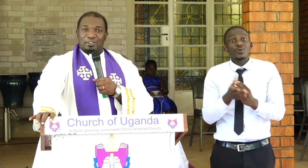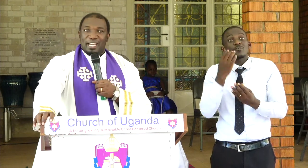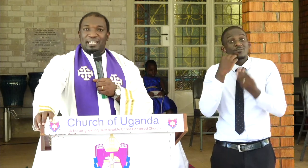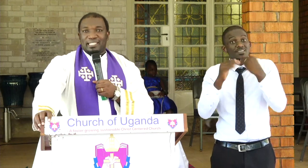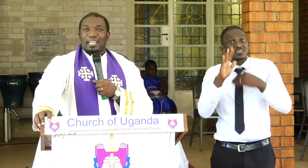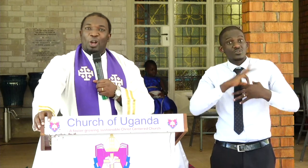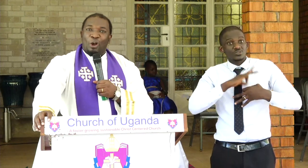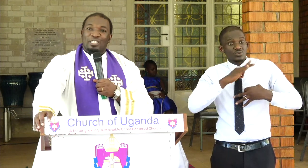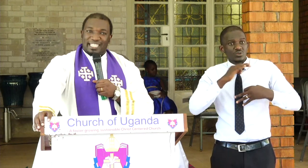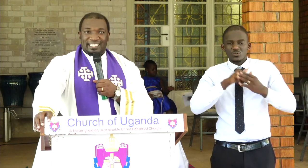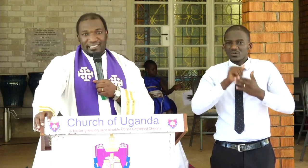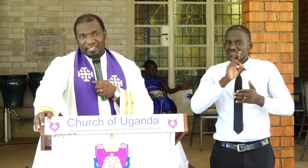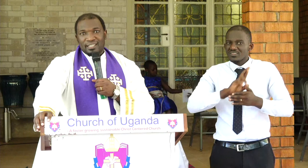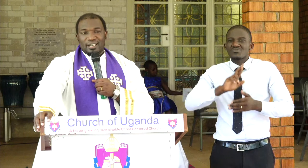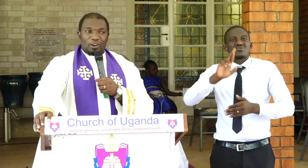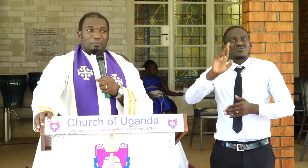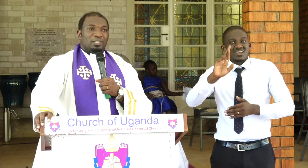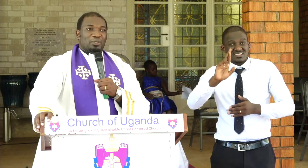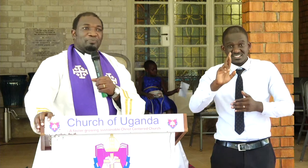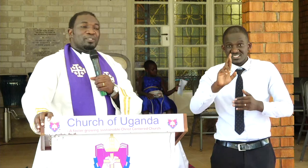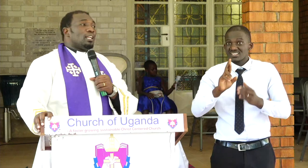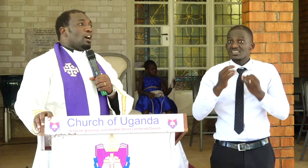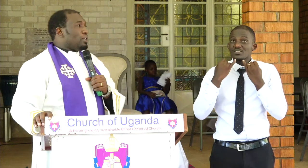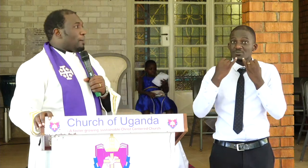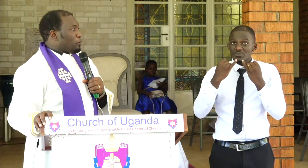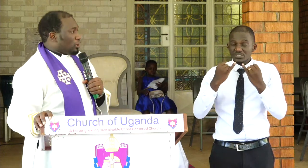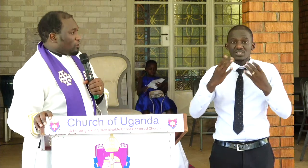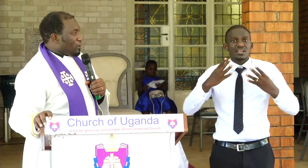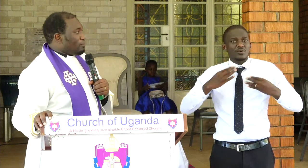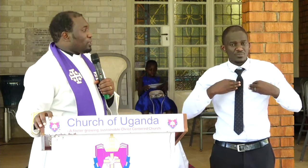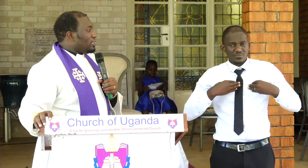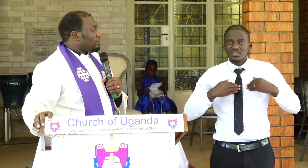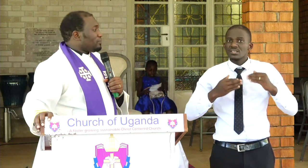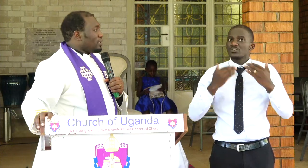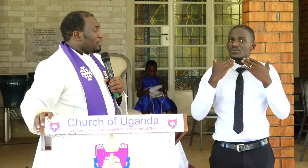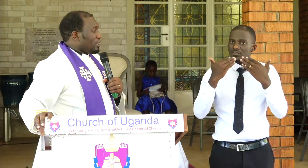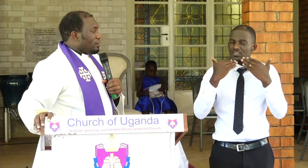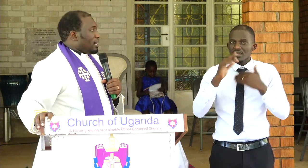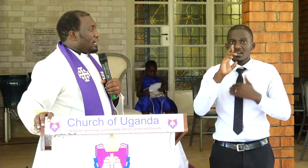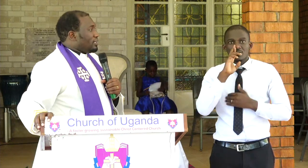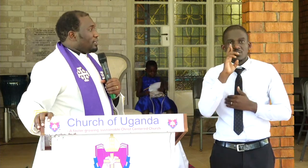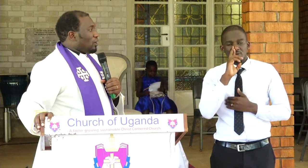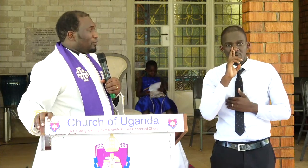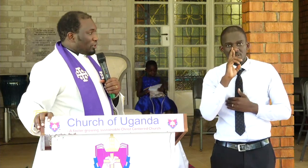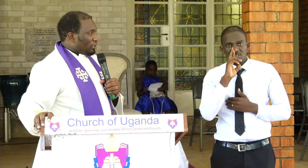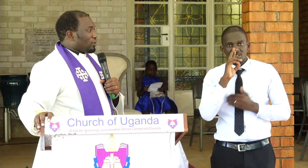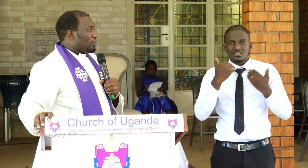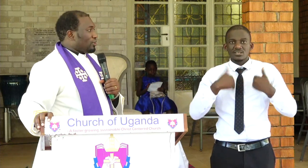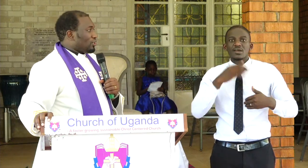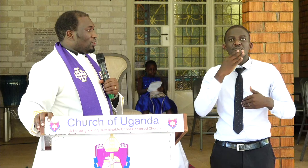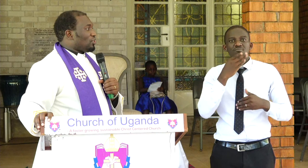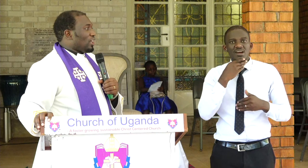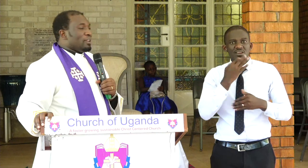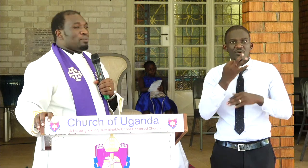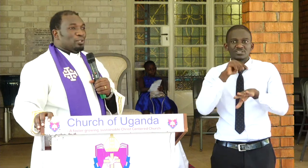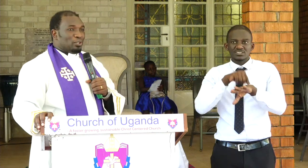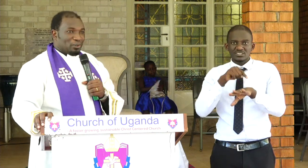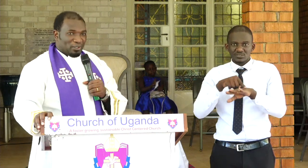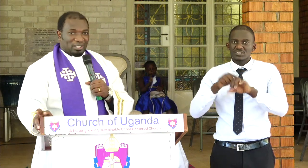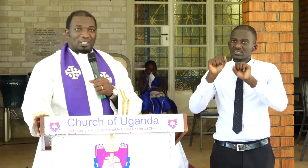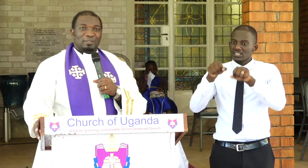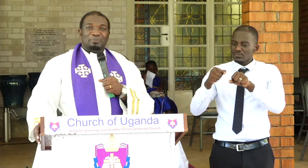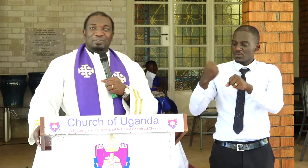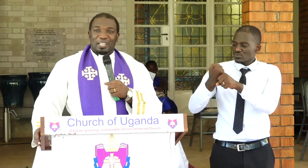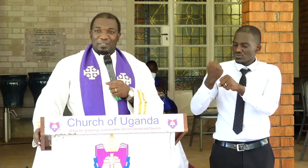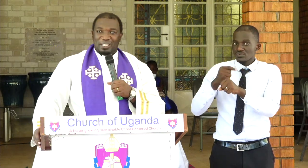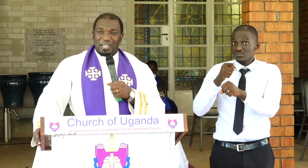with the right content. God bless you. Allow me to appreciate Raymond, a man of seasons. He's able to do